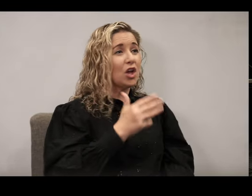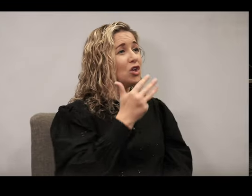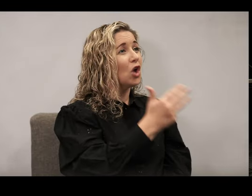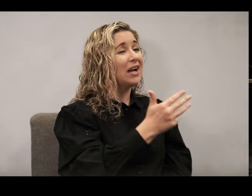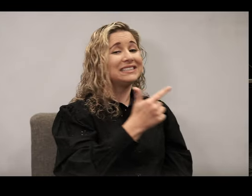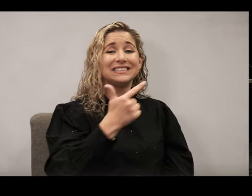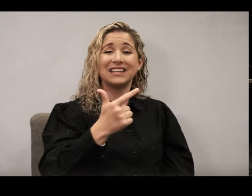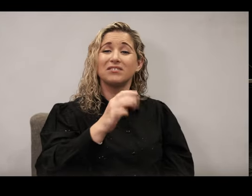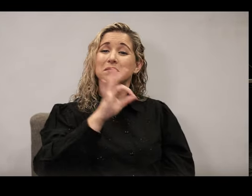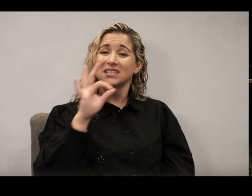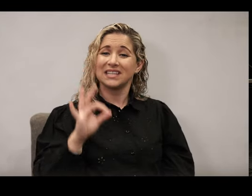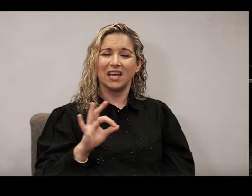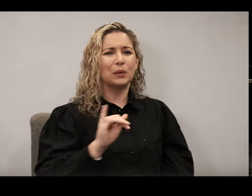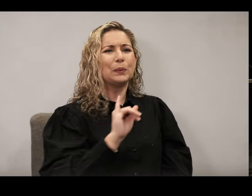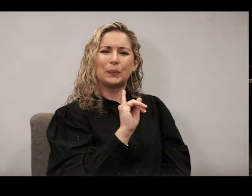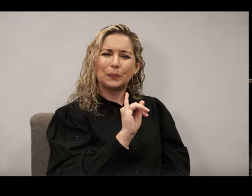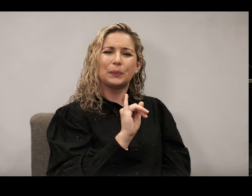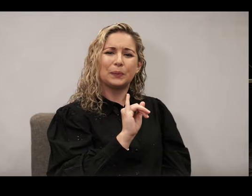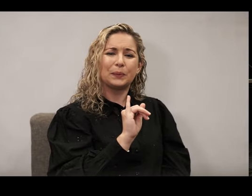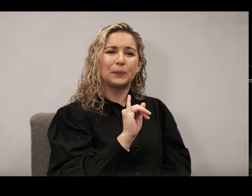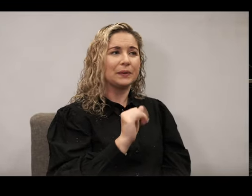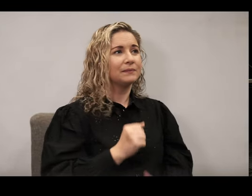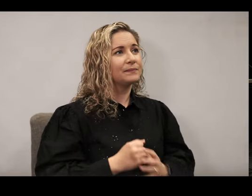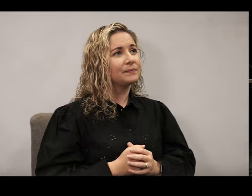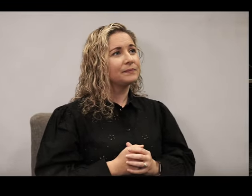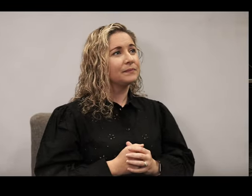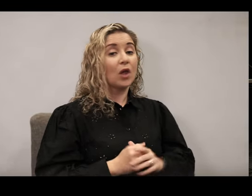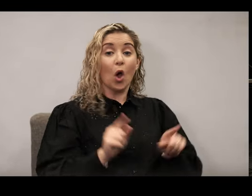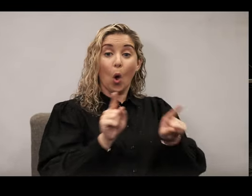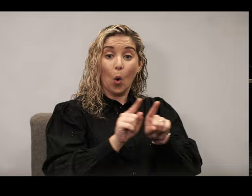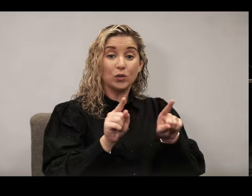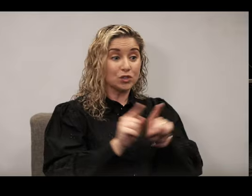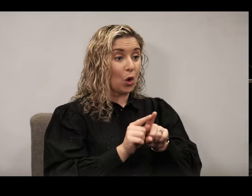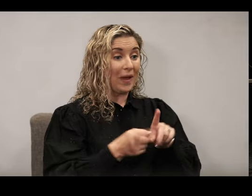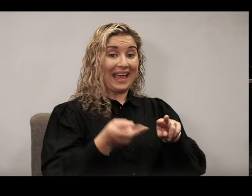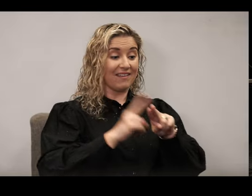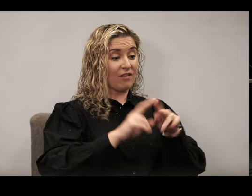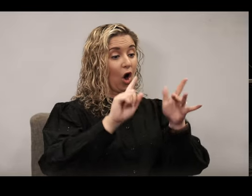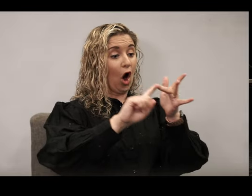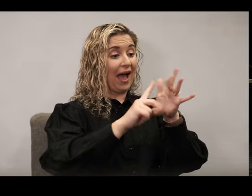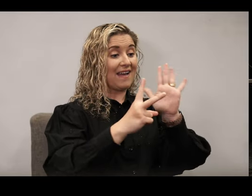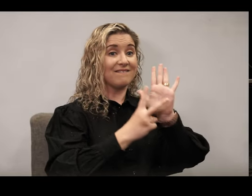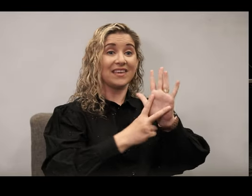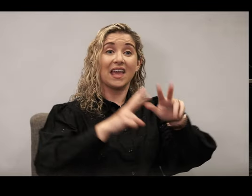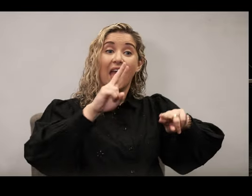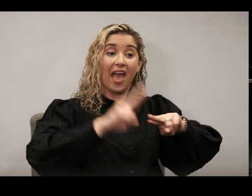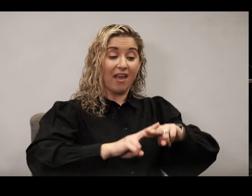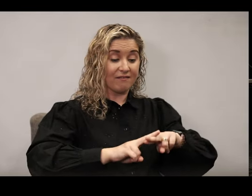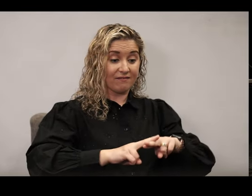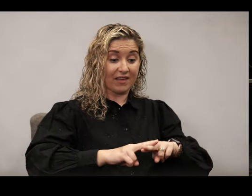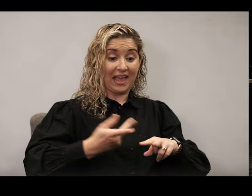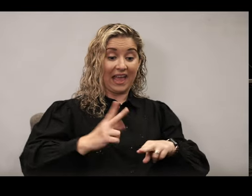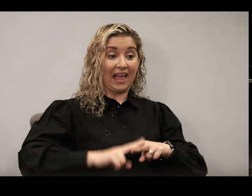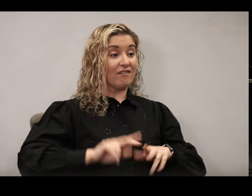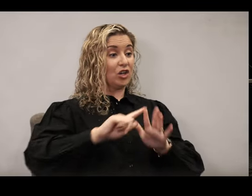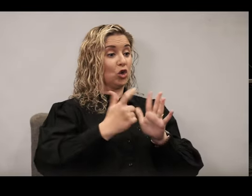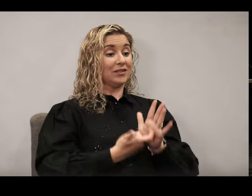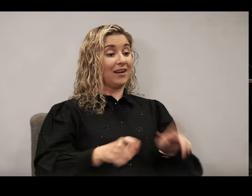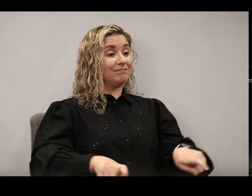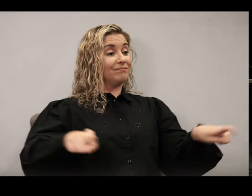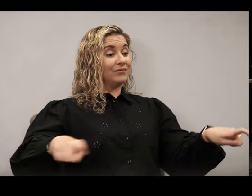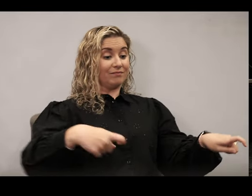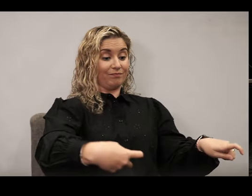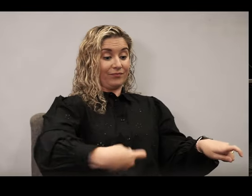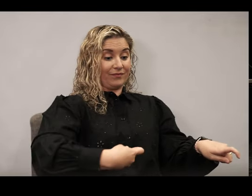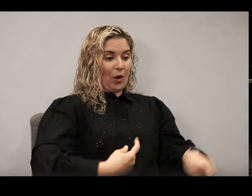This truth also speaks against contraception that kills the fertilised egg and forms the IVF that discard fertilised eggs that aren't used. Now, a lot more